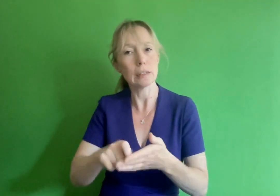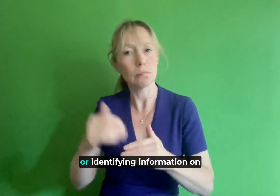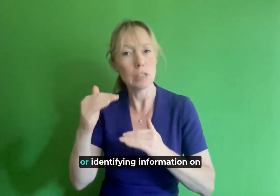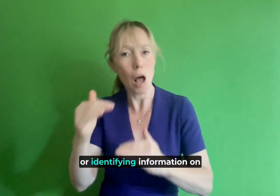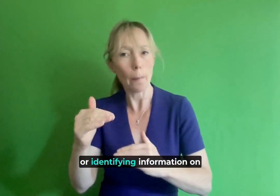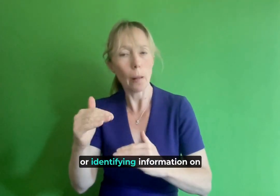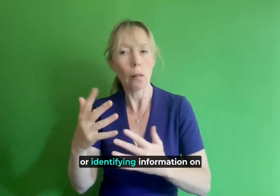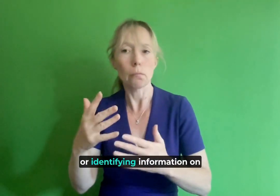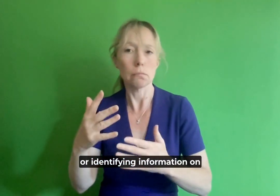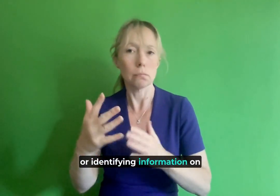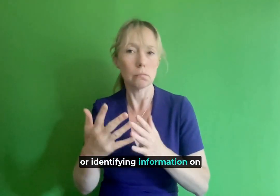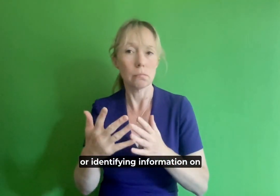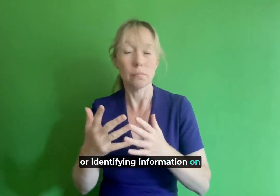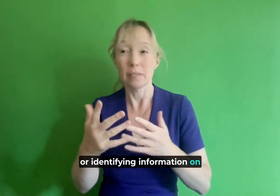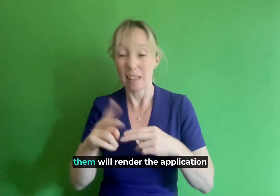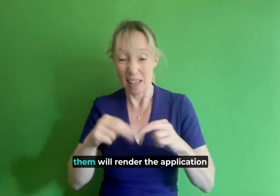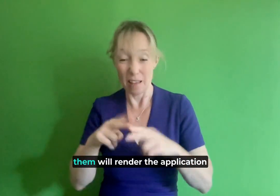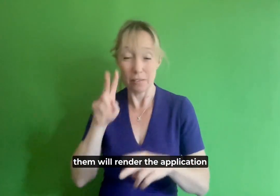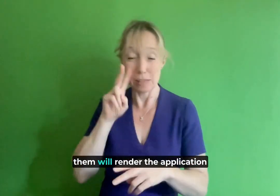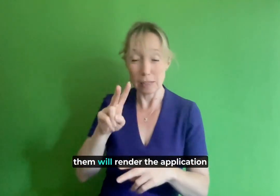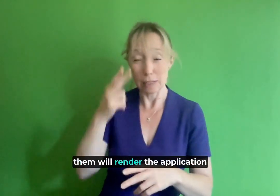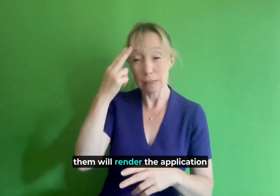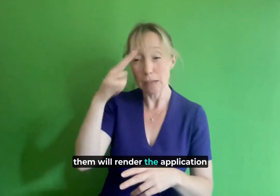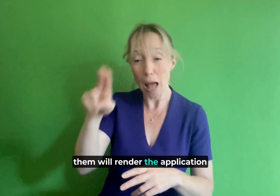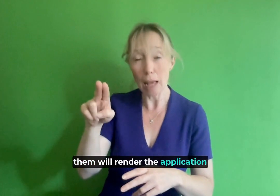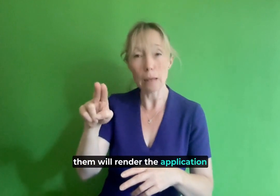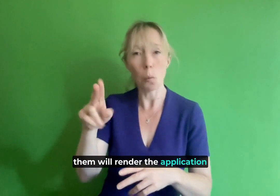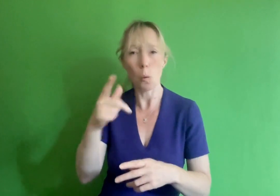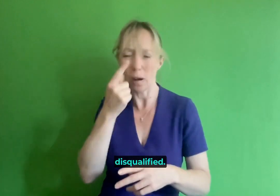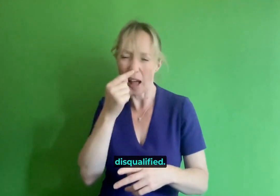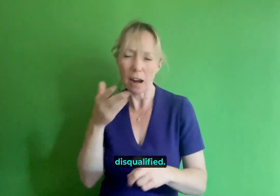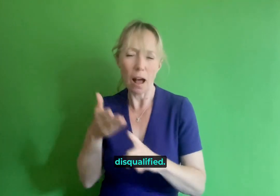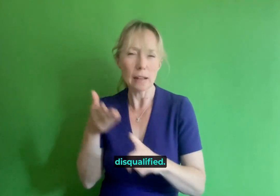or identifying information on them will render the application disqualified.